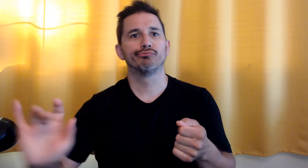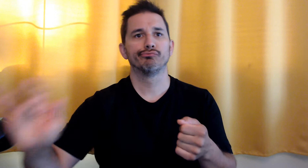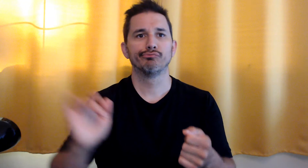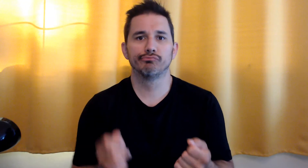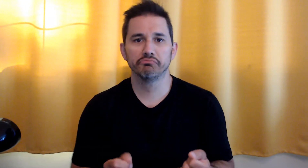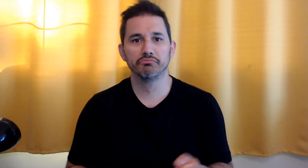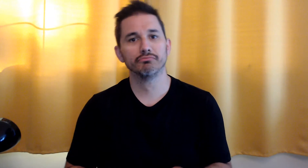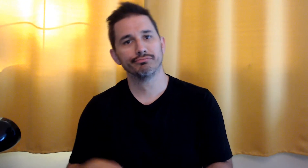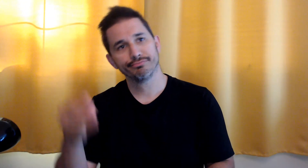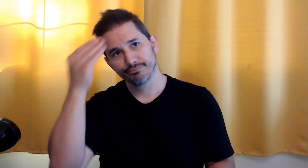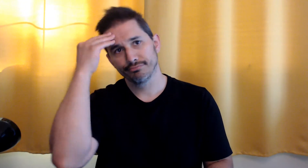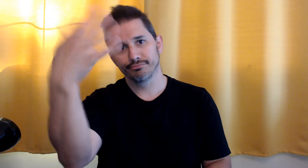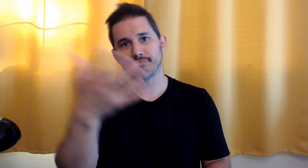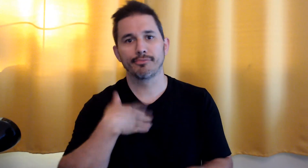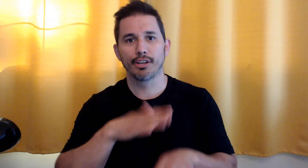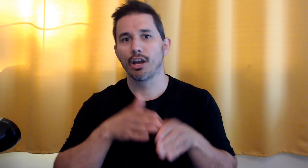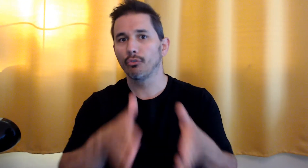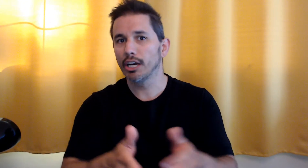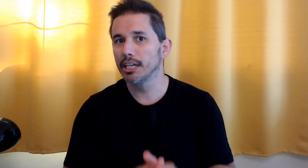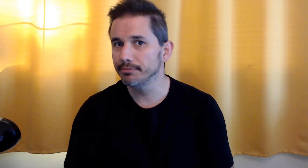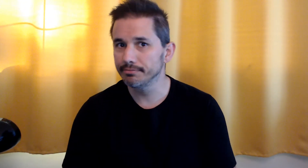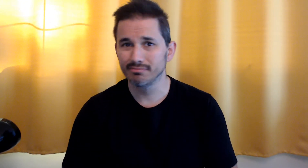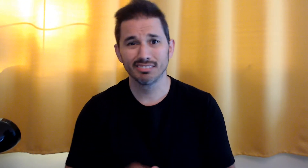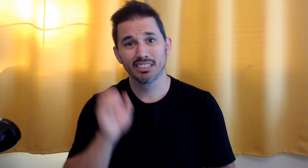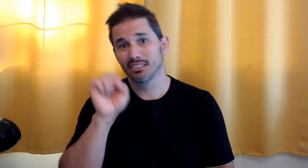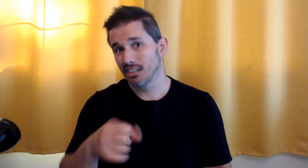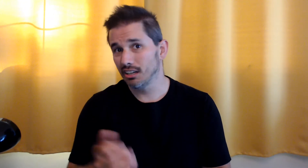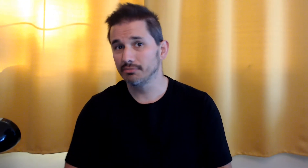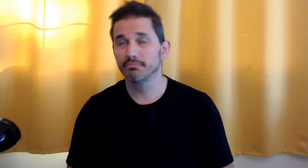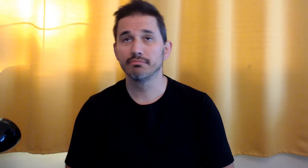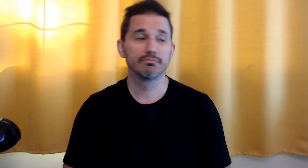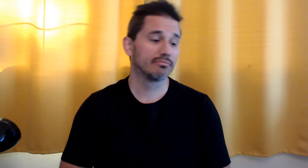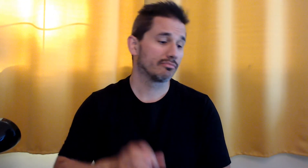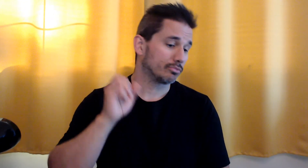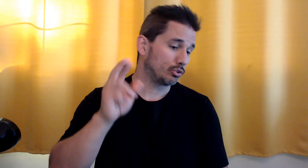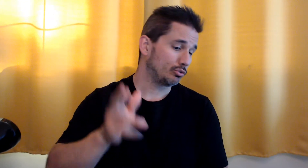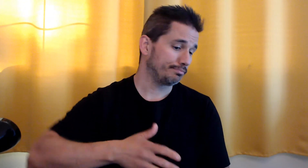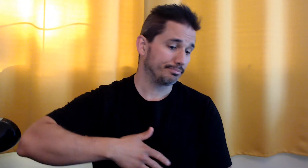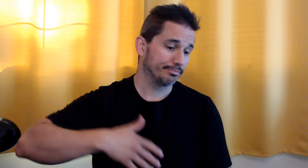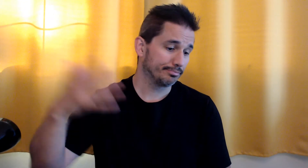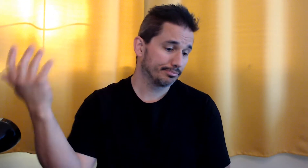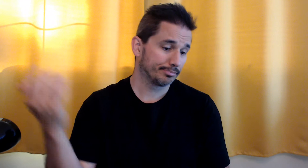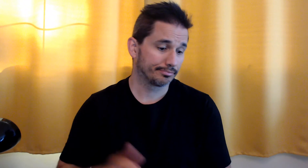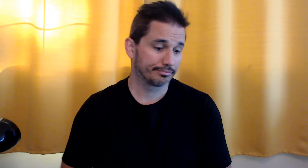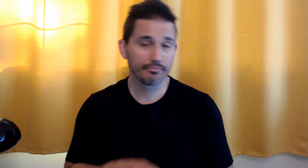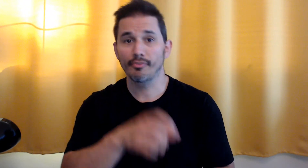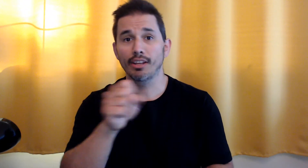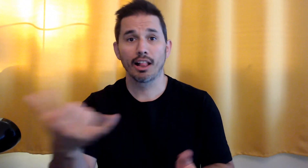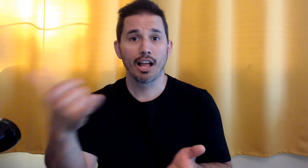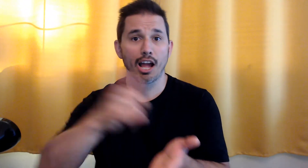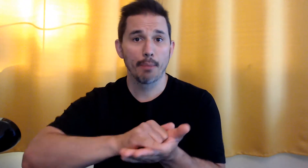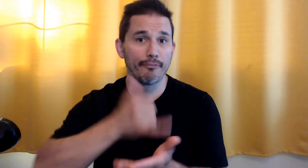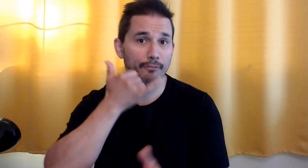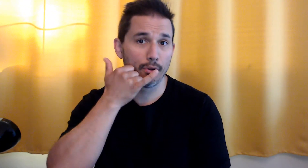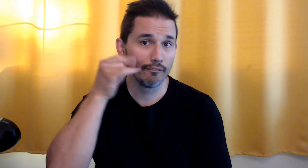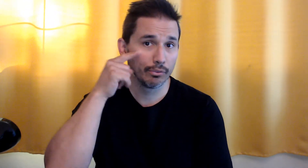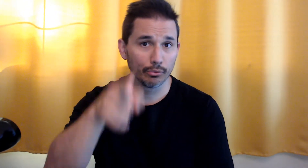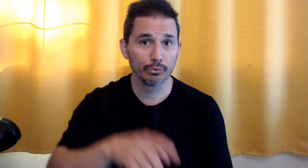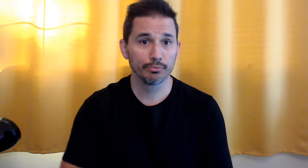your dash. That way you could let someone know that you're about to get to their place. You could also use the button